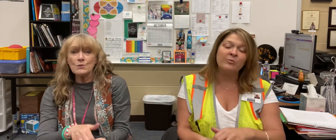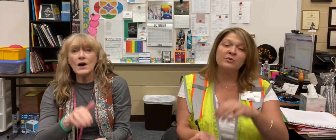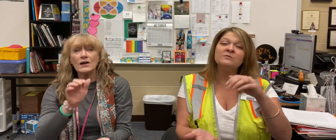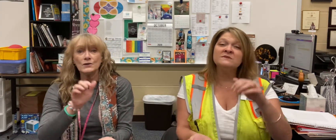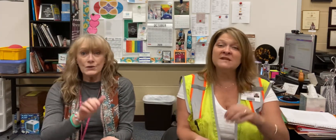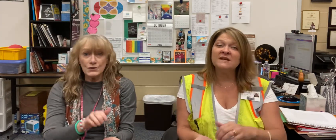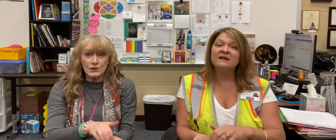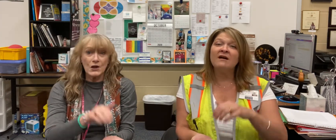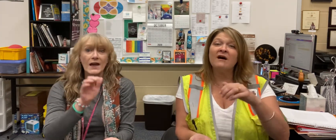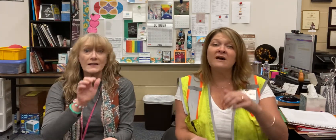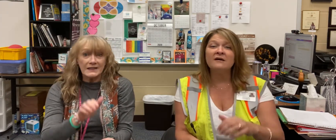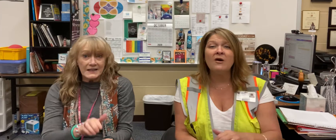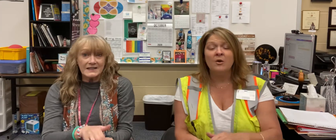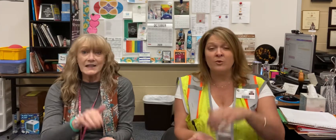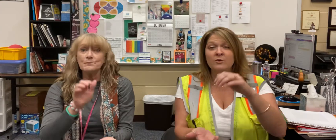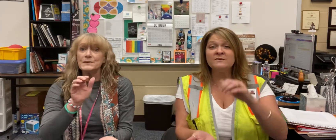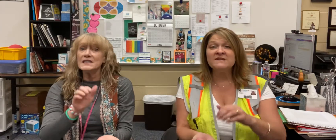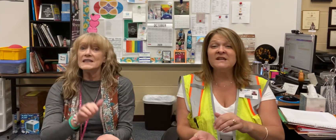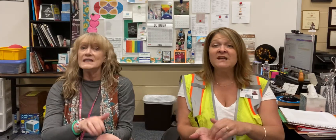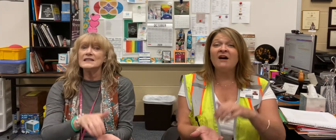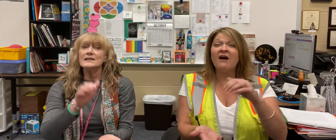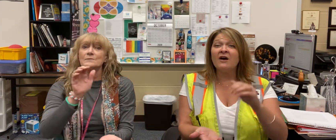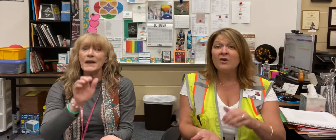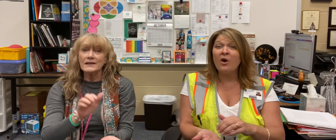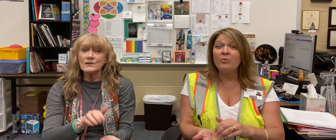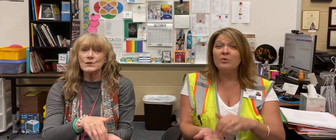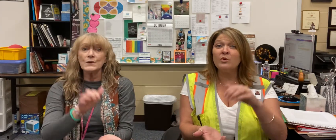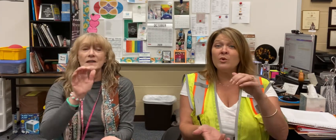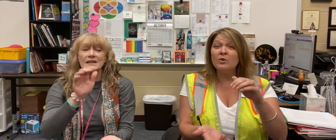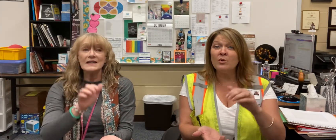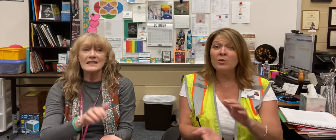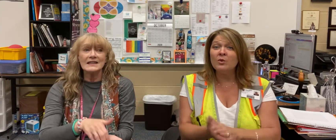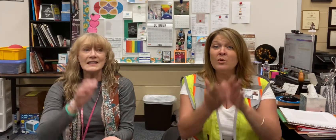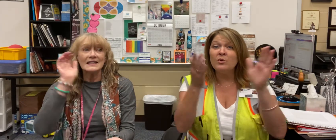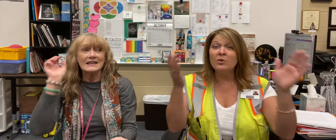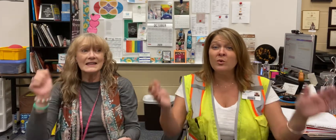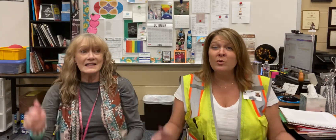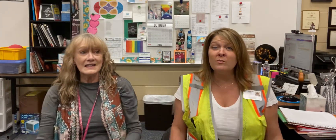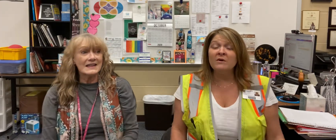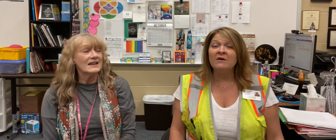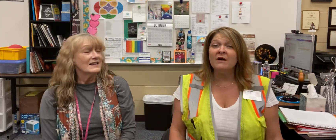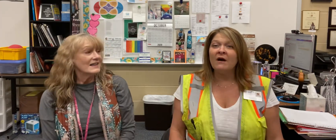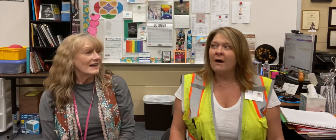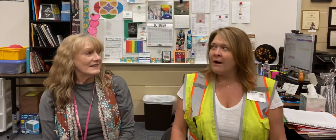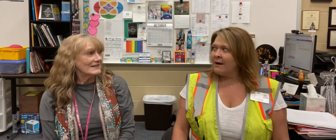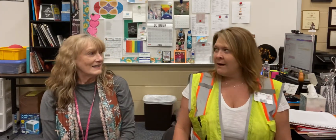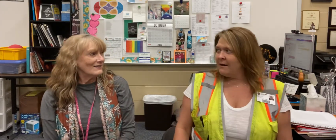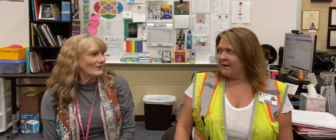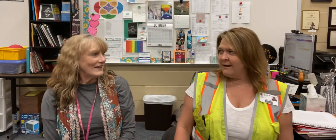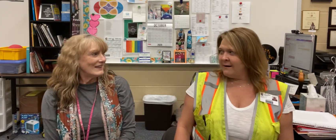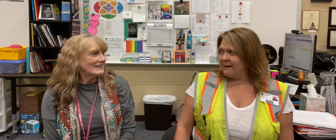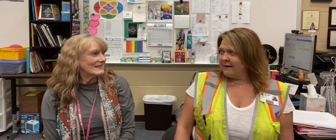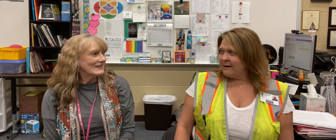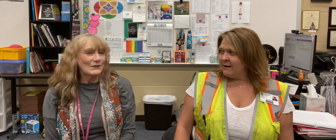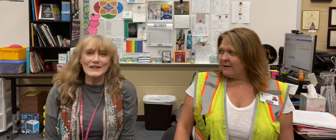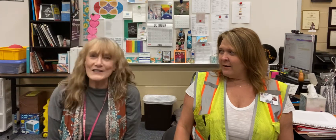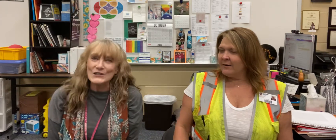boom, diddy, yada, dip, diddy, yada, swing. It did fit. What did you